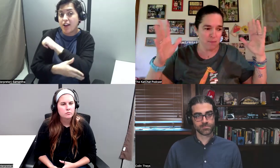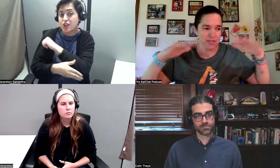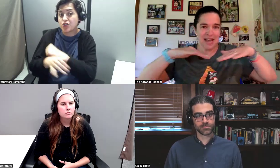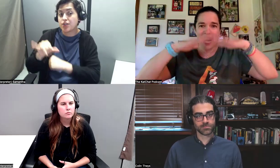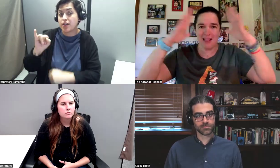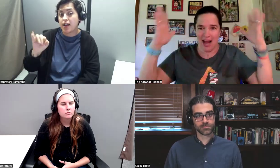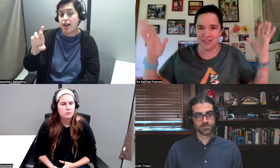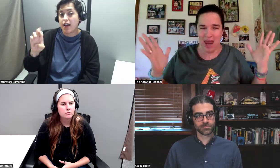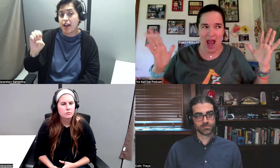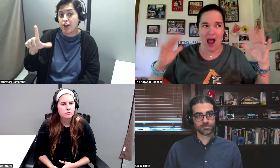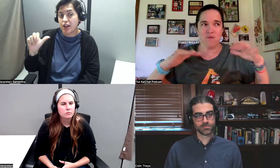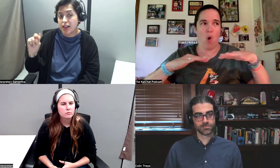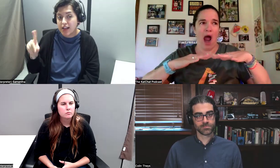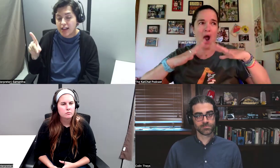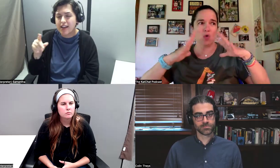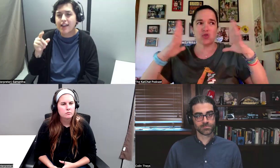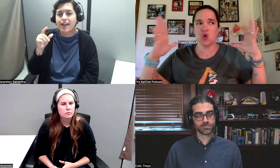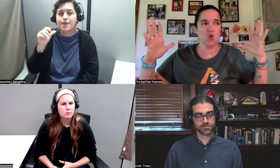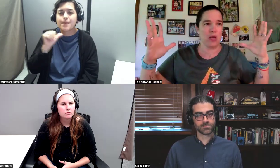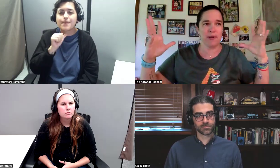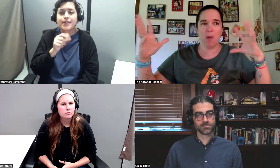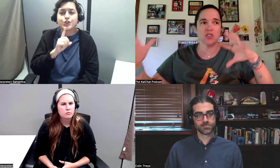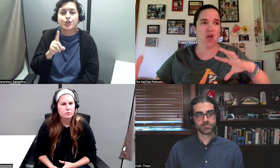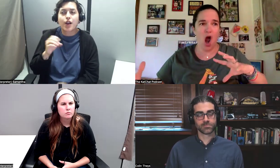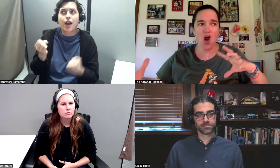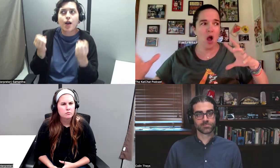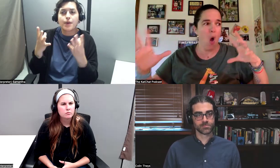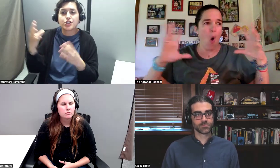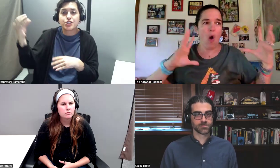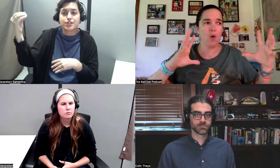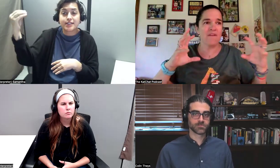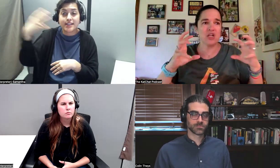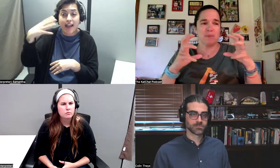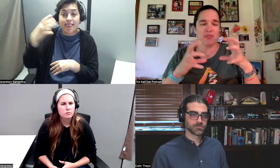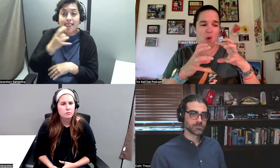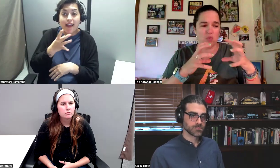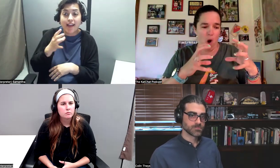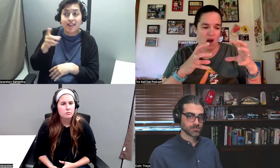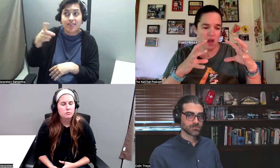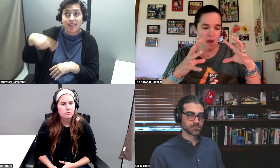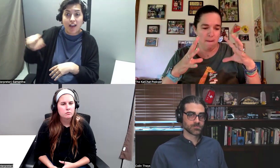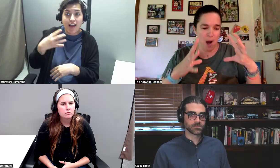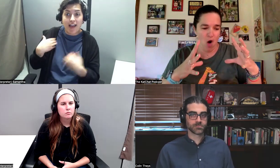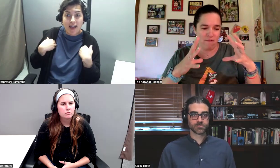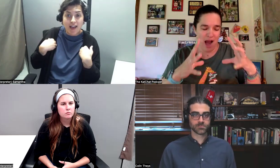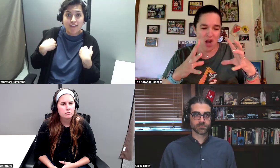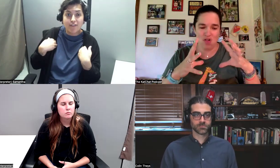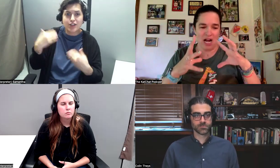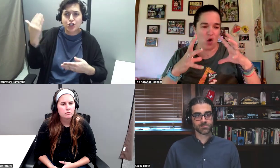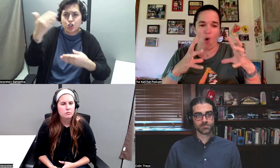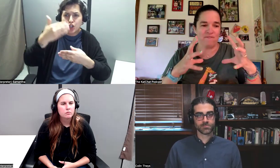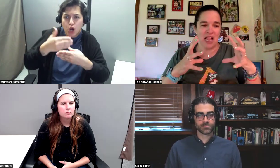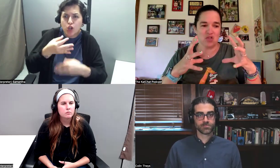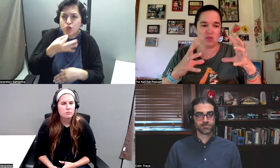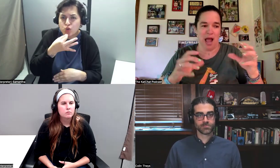much daylight they have or how soon it becomes dark or whatever, but there was one part of